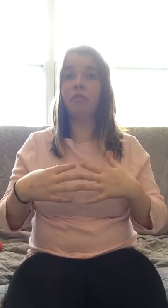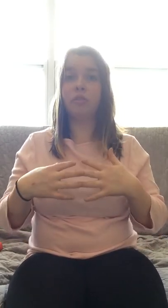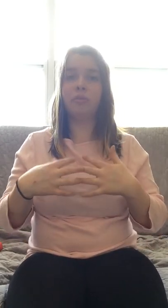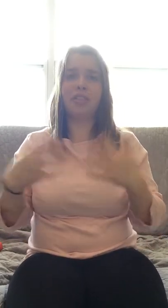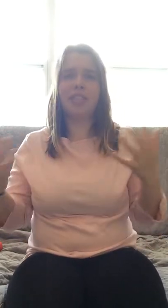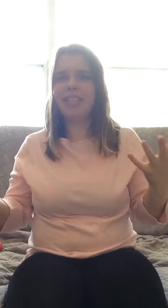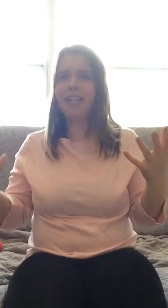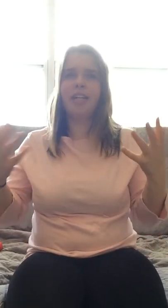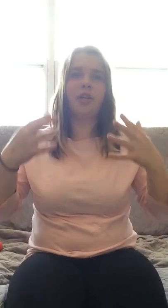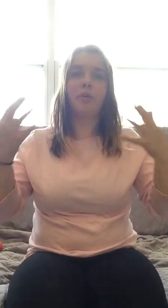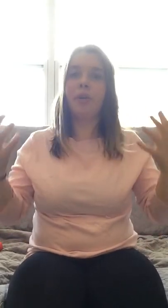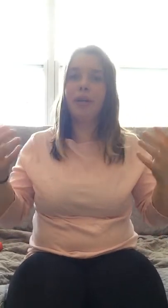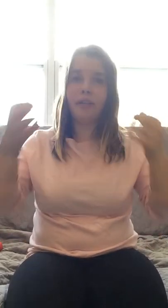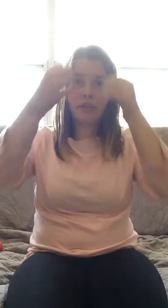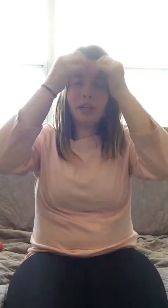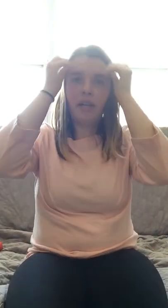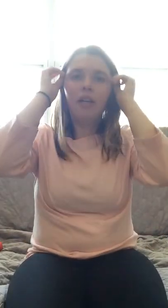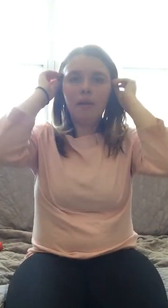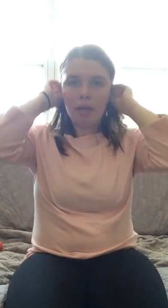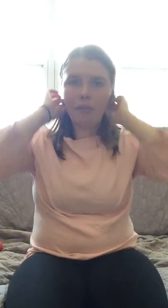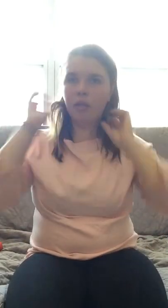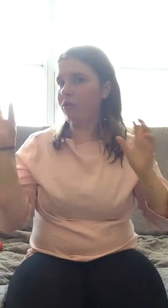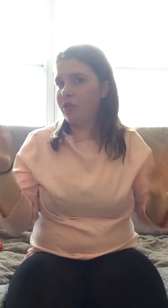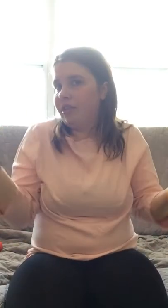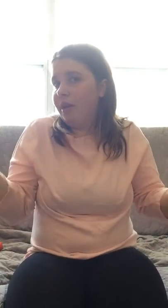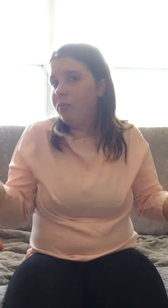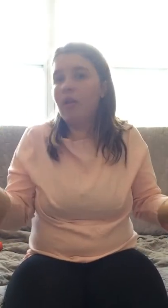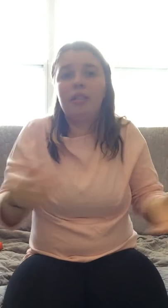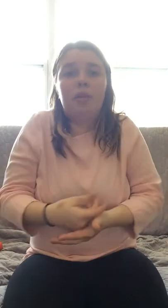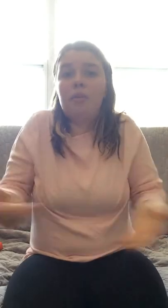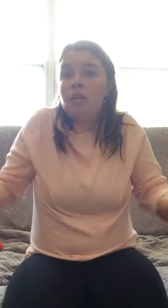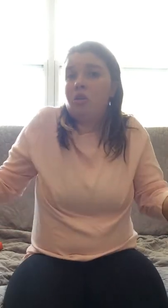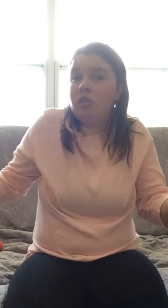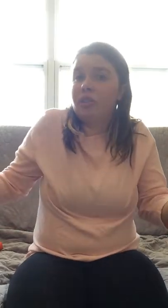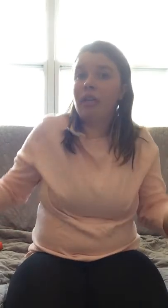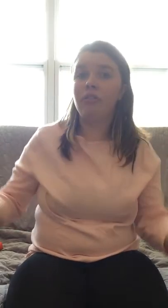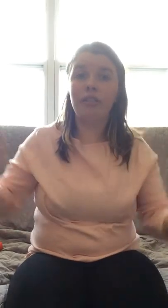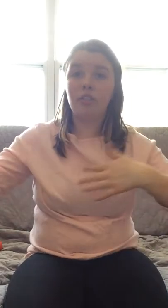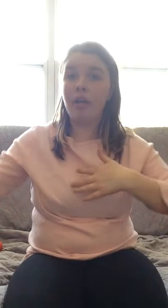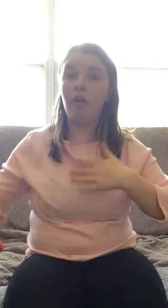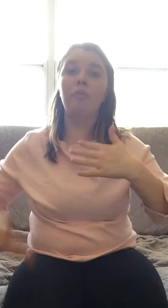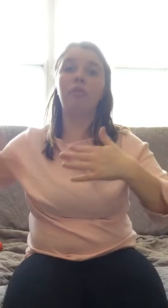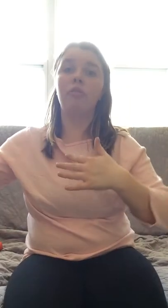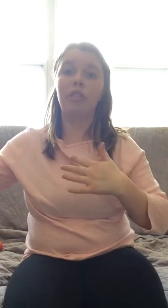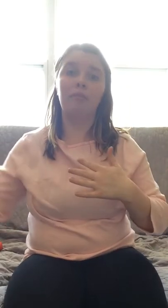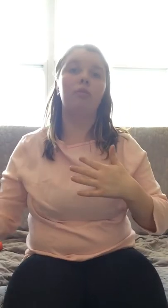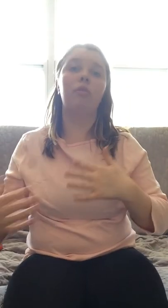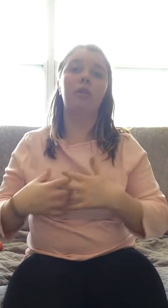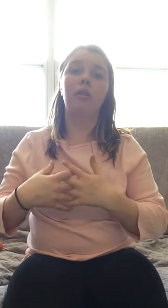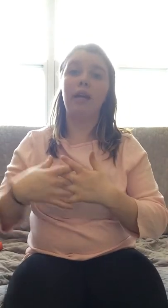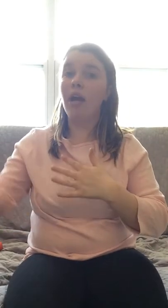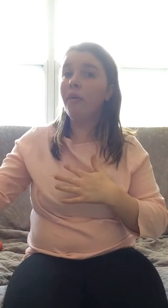too much anxiety or whatever, maybe your step one is maybe going to counseling to help you to get more out